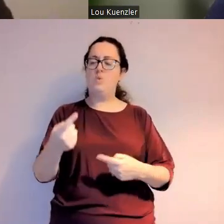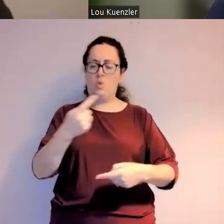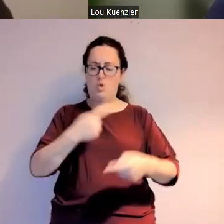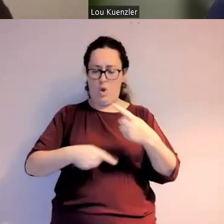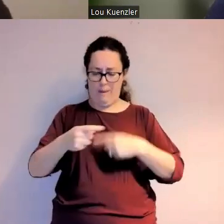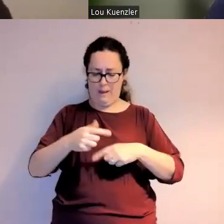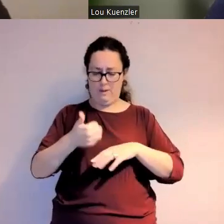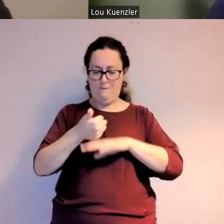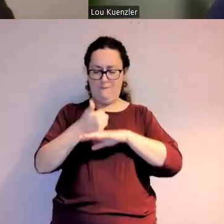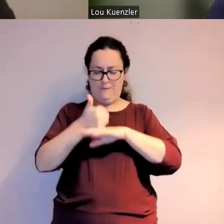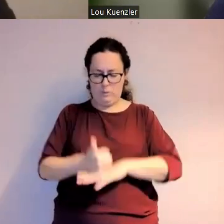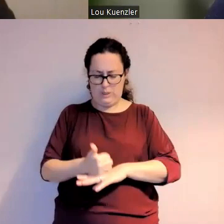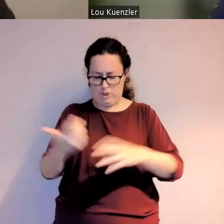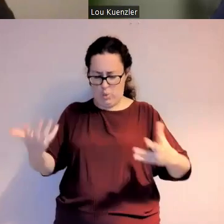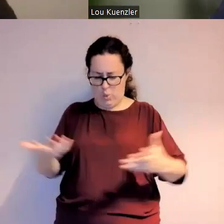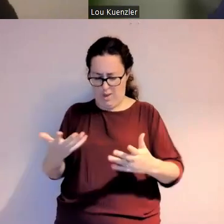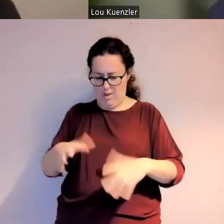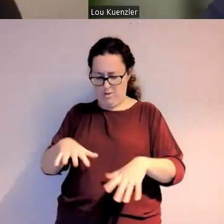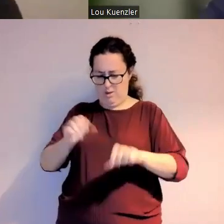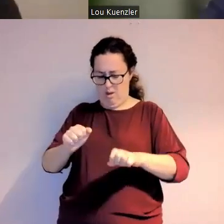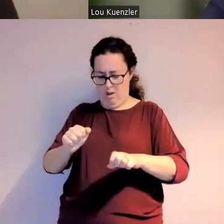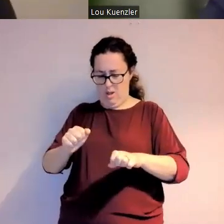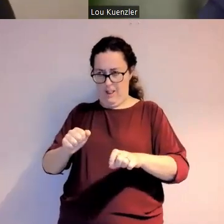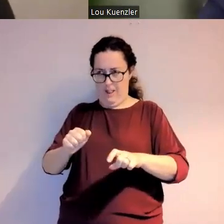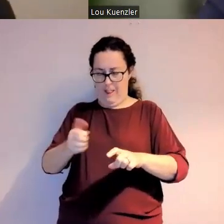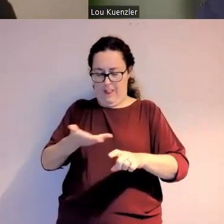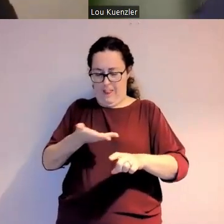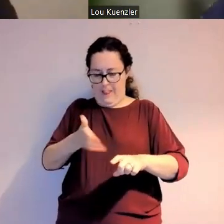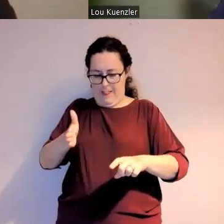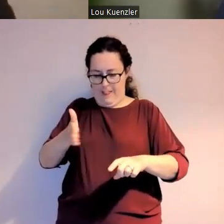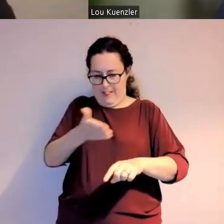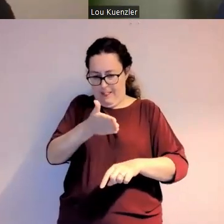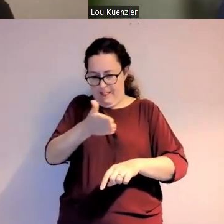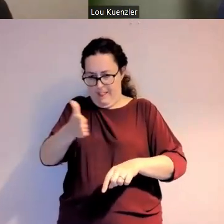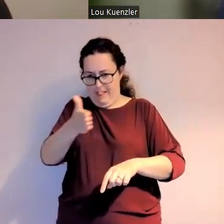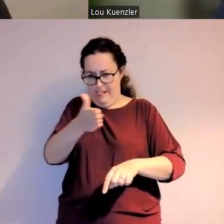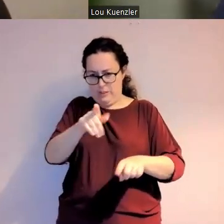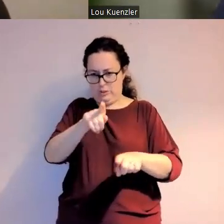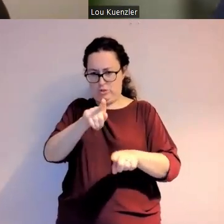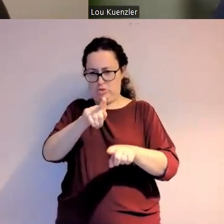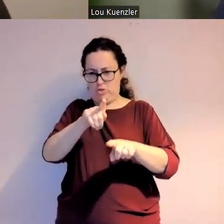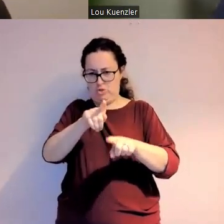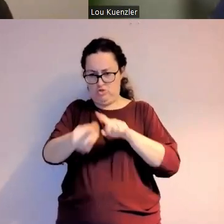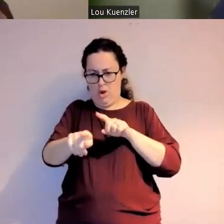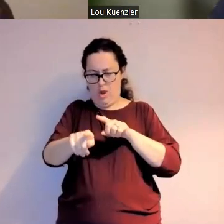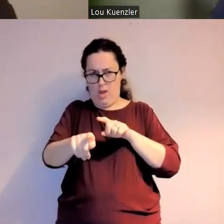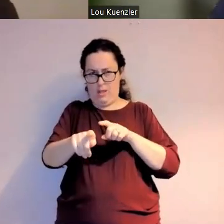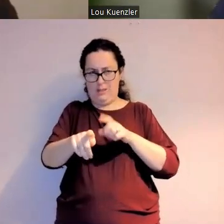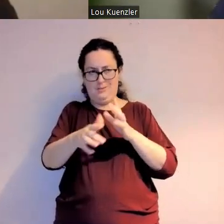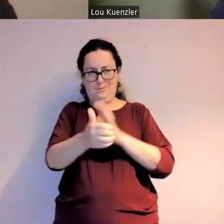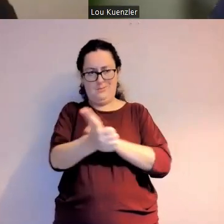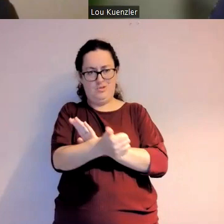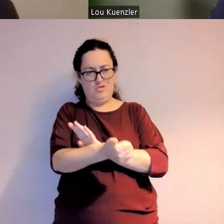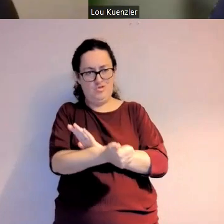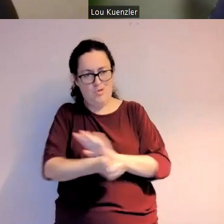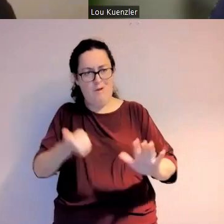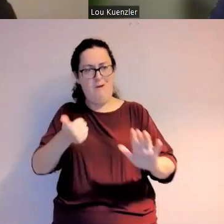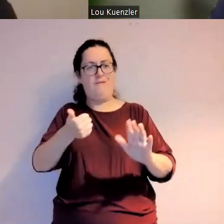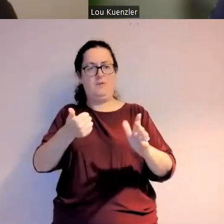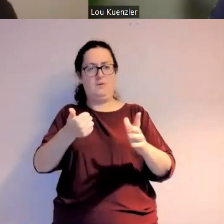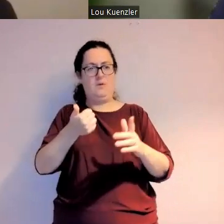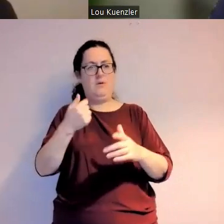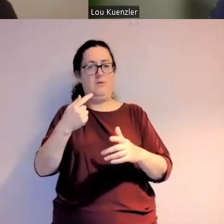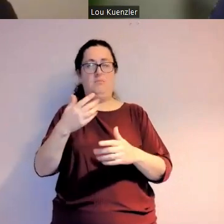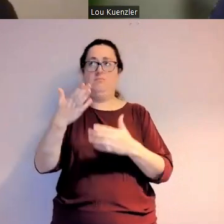usually find a way-ish through, she says, sort of at the moment trying to desperately try and remember them. So the craft, you know, thank you, Lou,